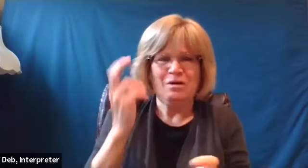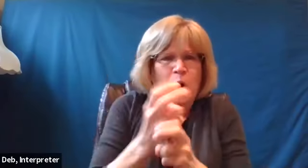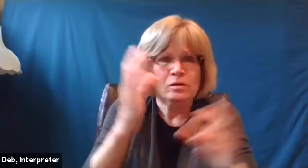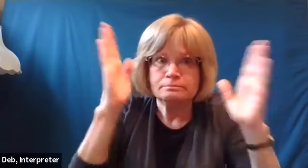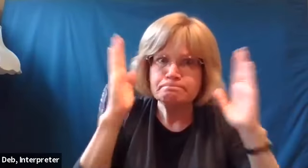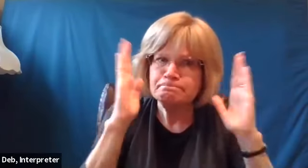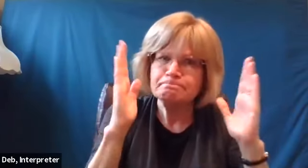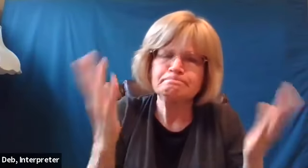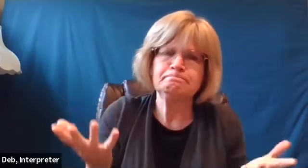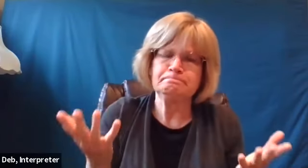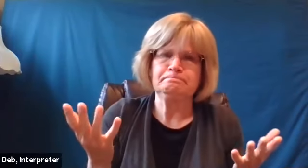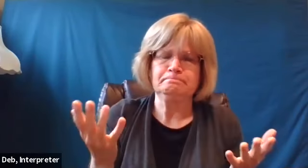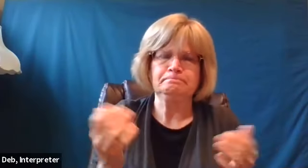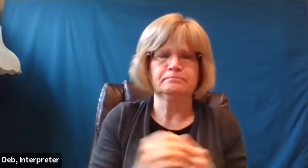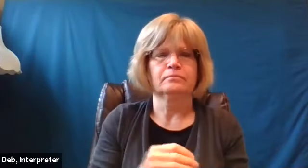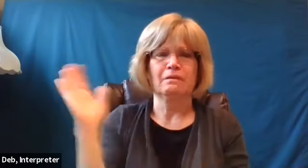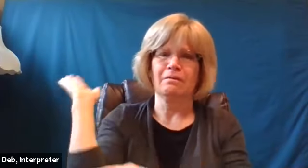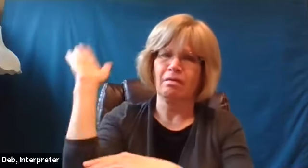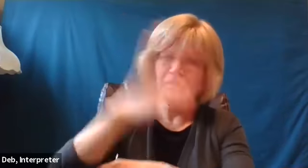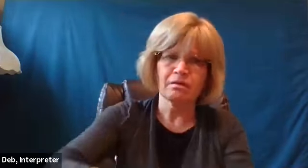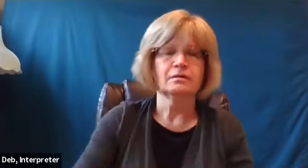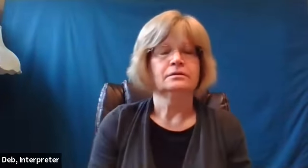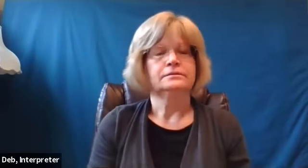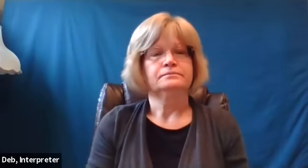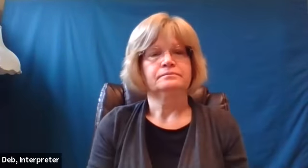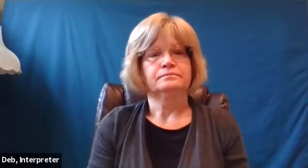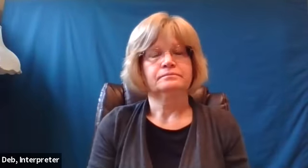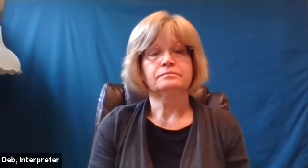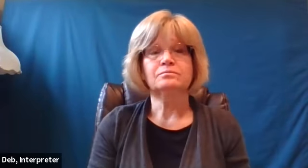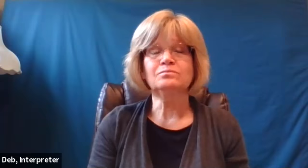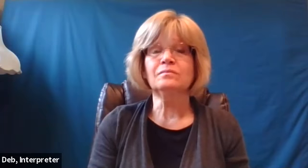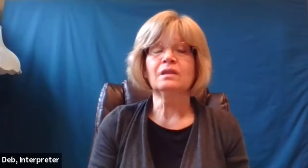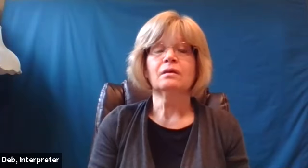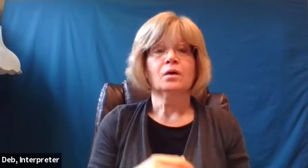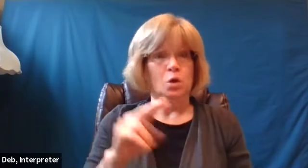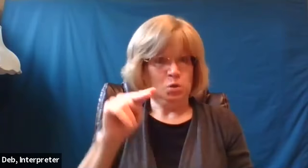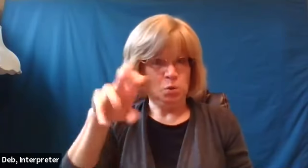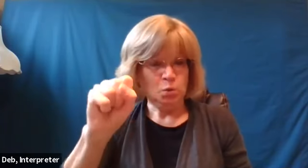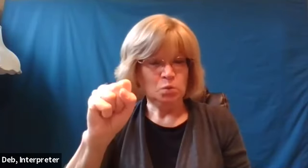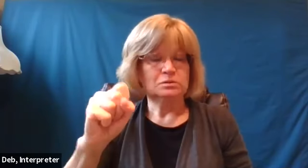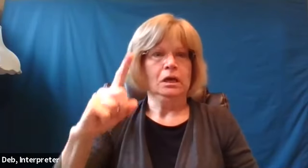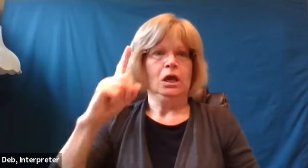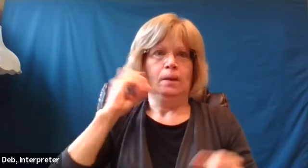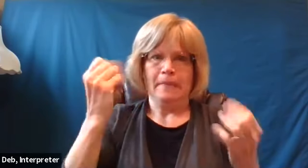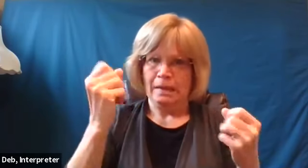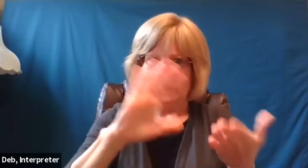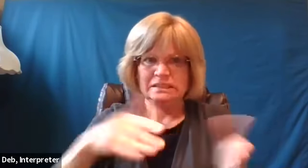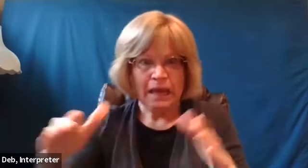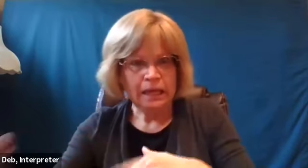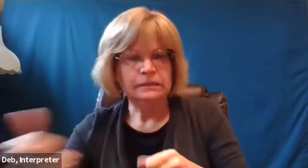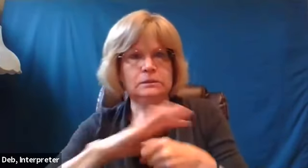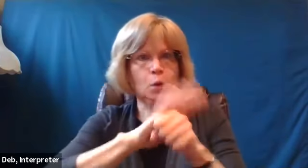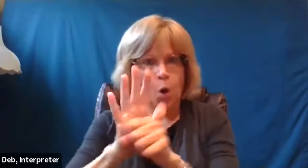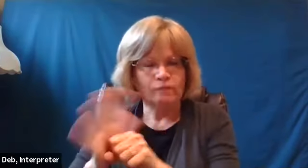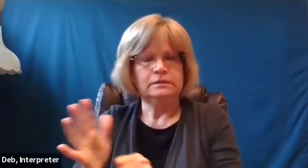material that was being presented. The news reported deaths from COVID-19 at an alarming rate. There was